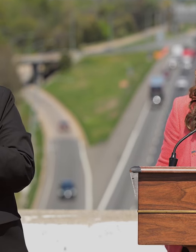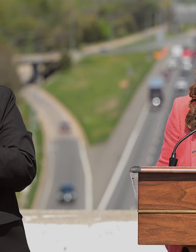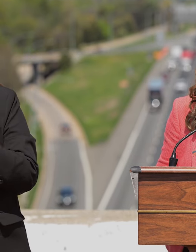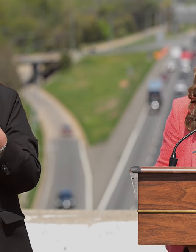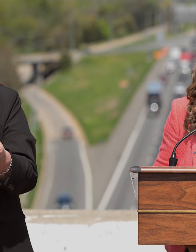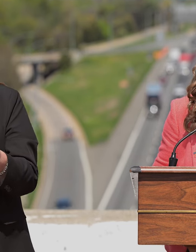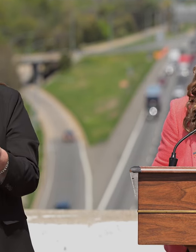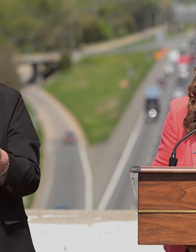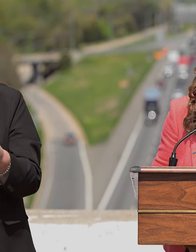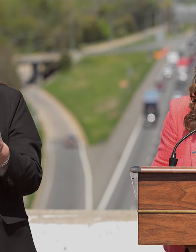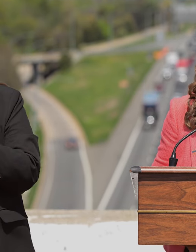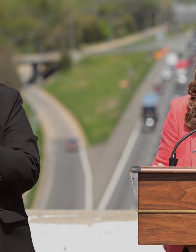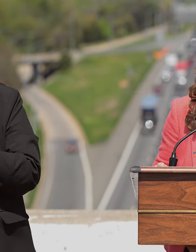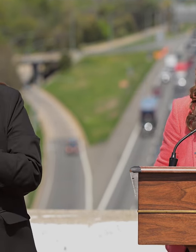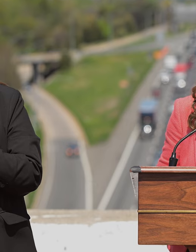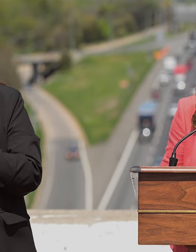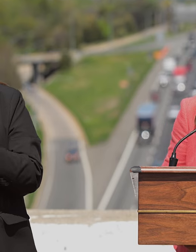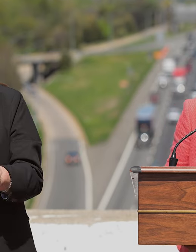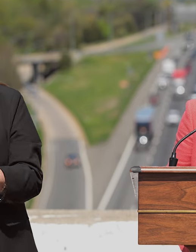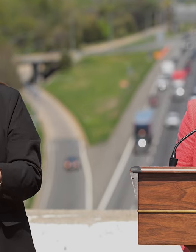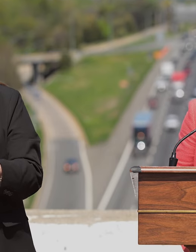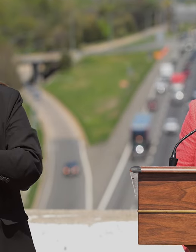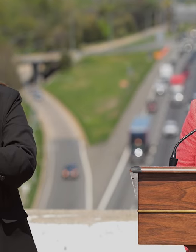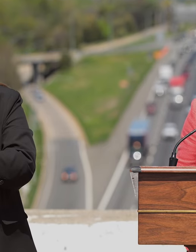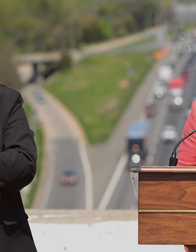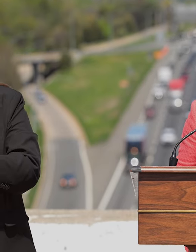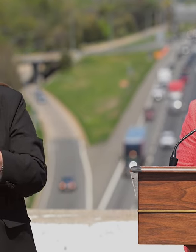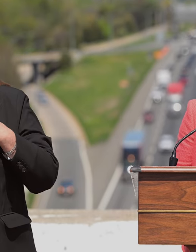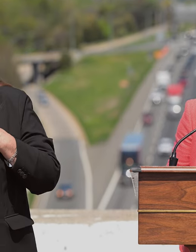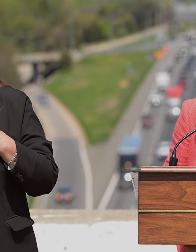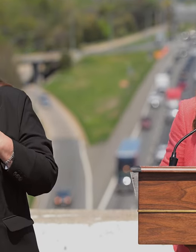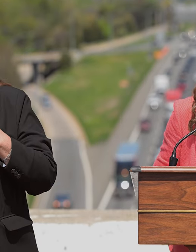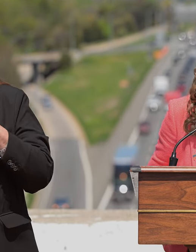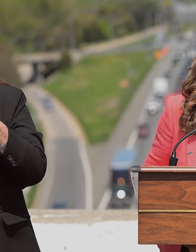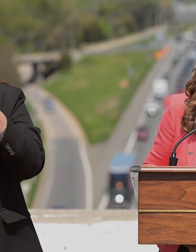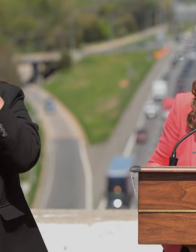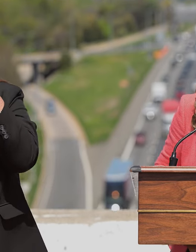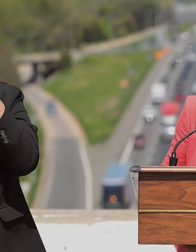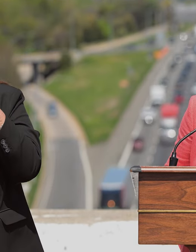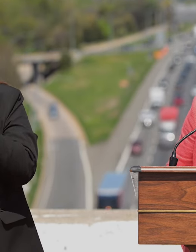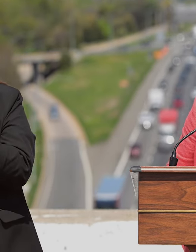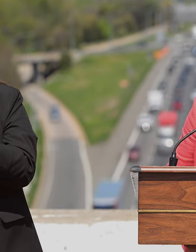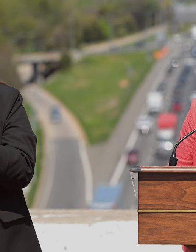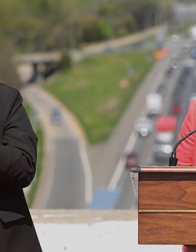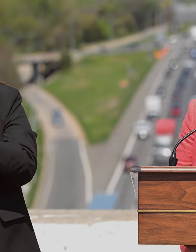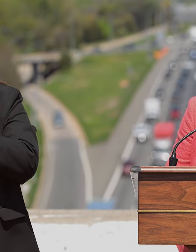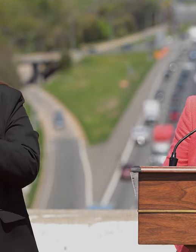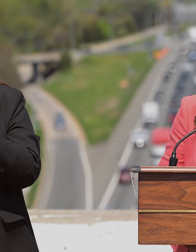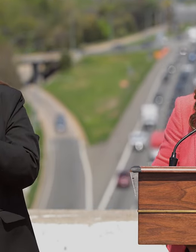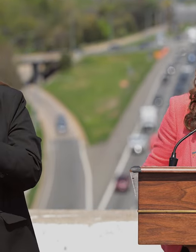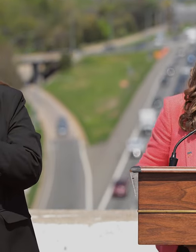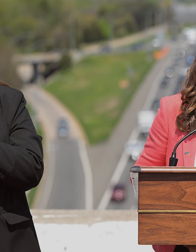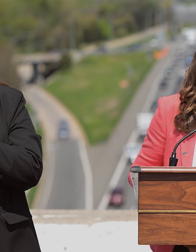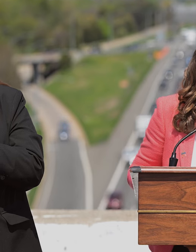all Marylanders please slow down, please buckle up and stay alert. Together, we can create that new culture of courtesy that our Driver